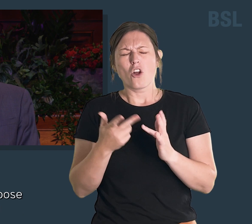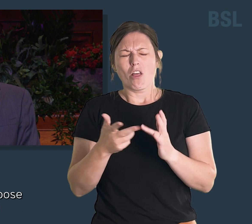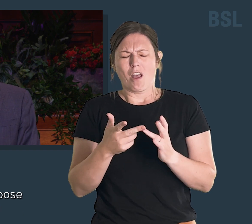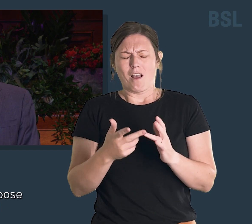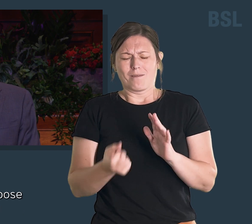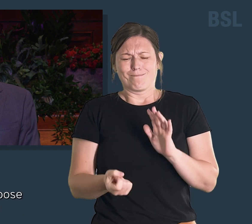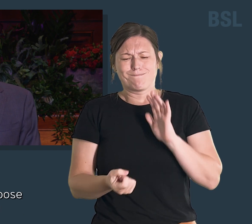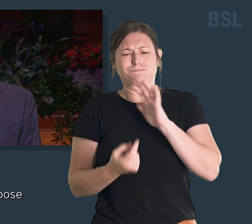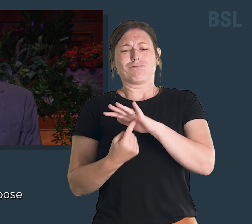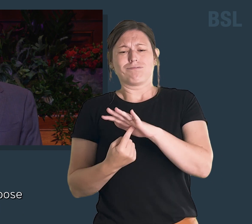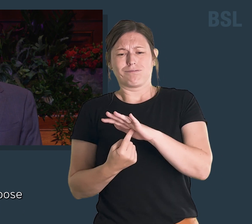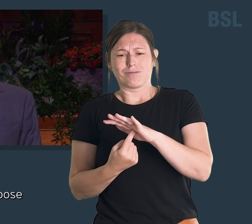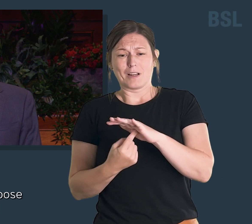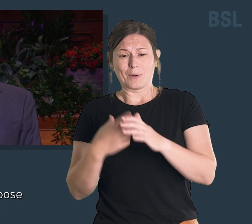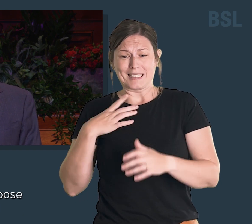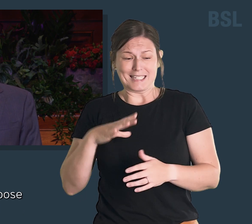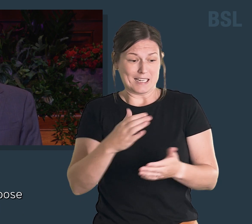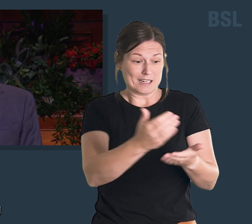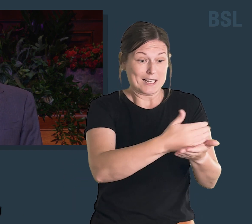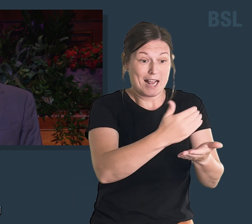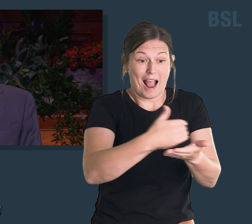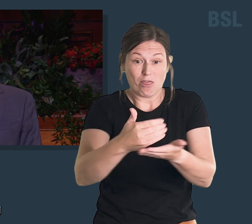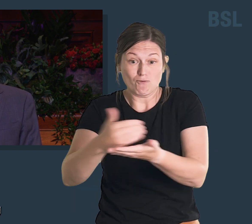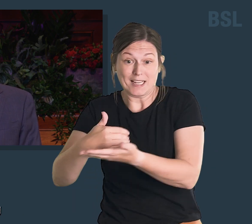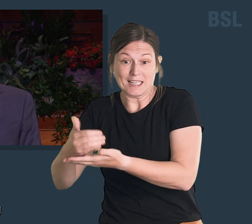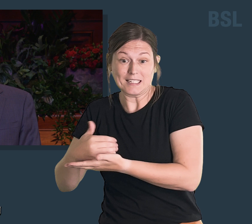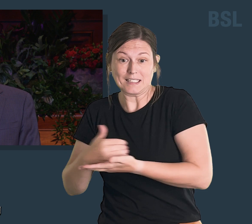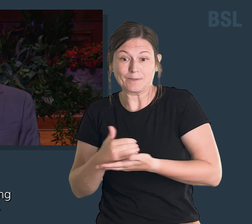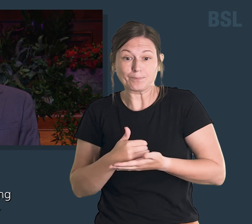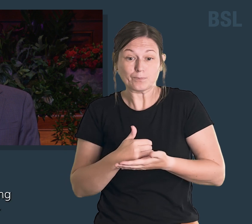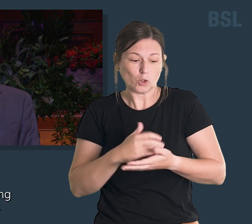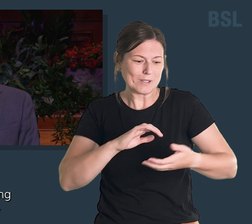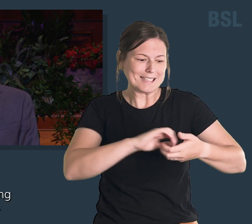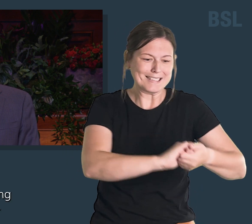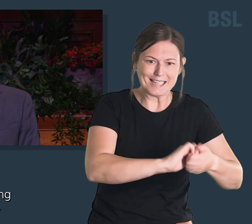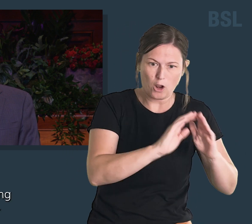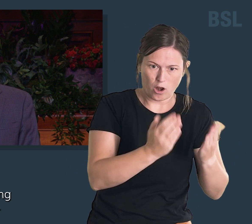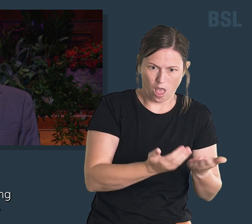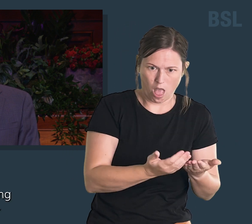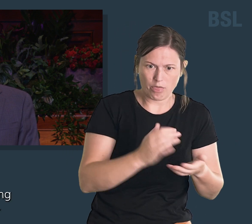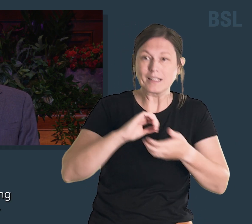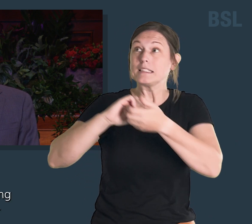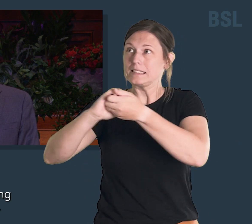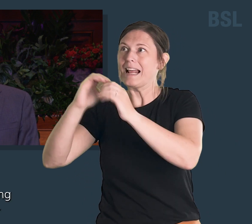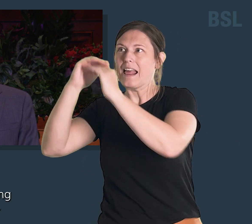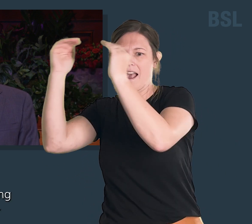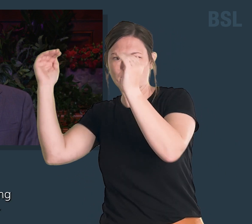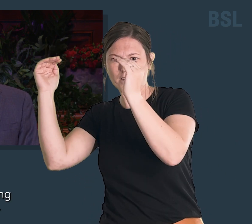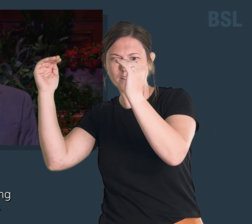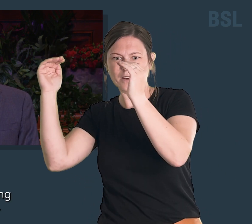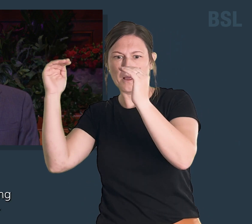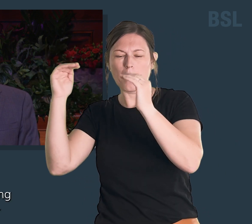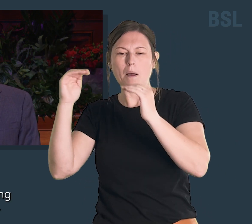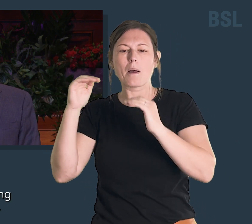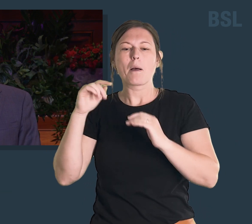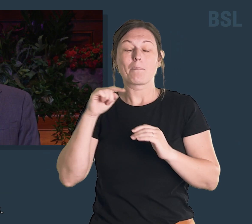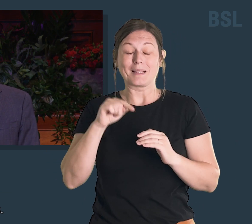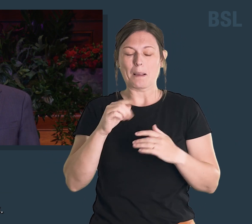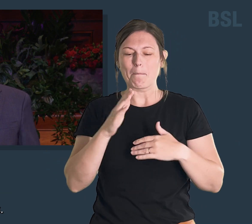There is another vital purpose in the gathering of Israel that has special meaning when we talk about sealing on earth and in heaven.